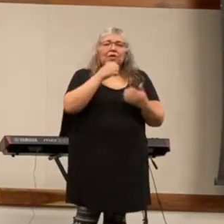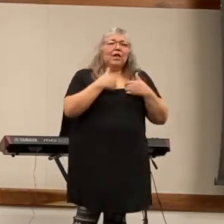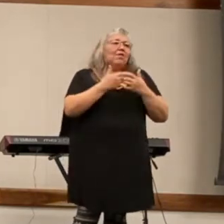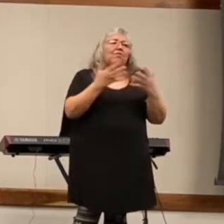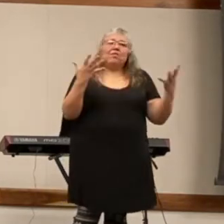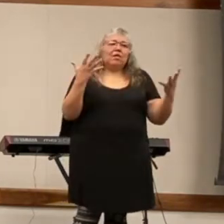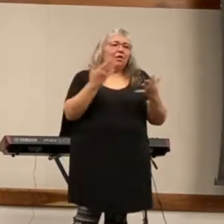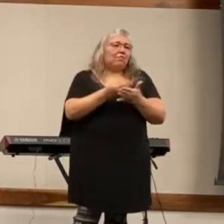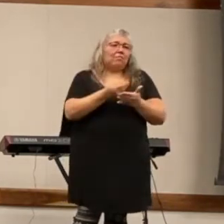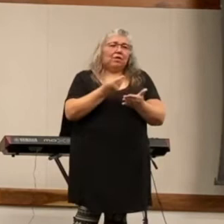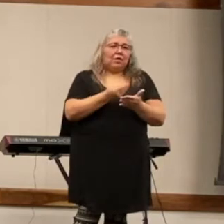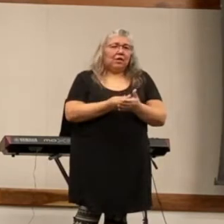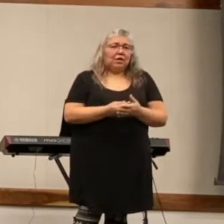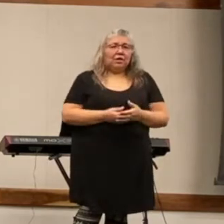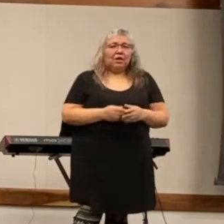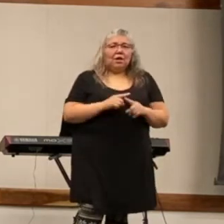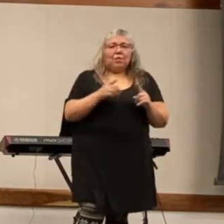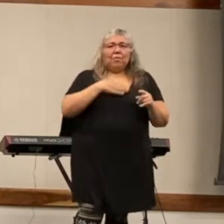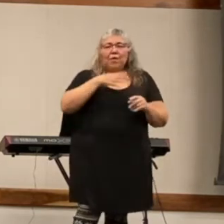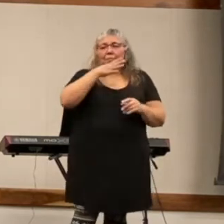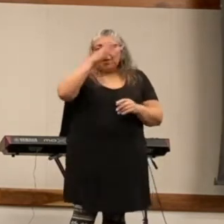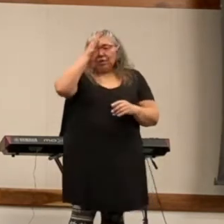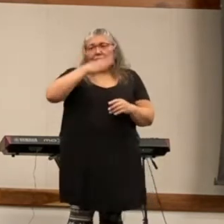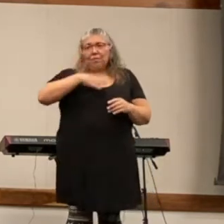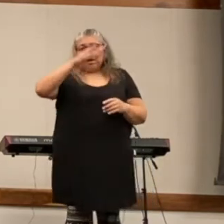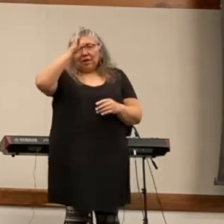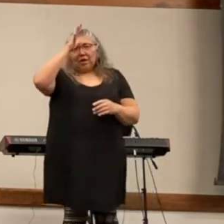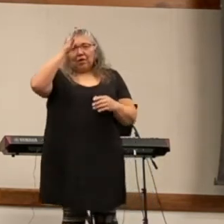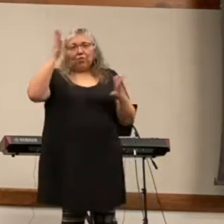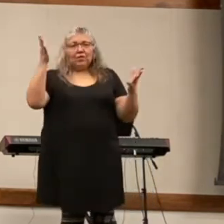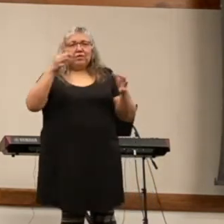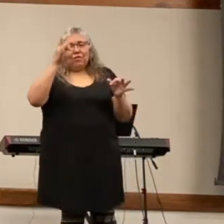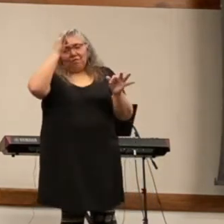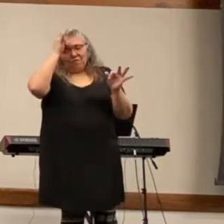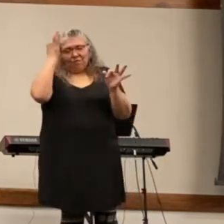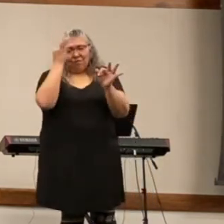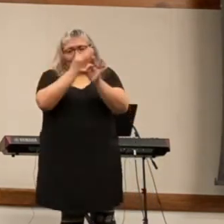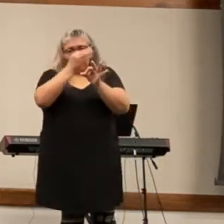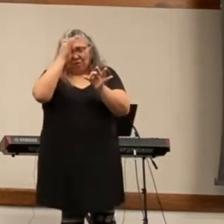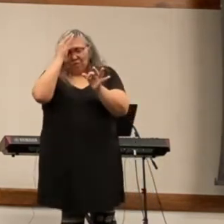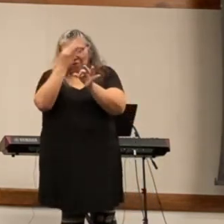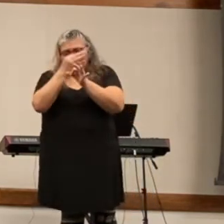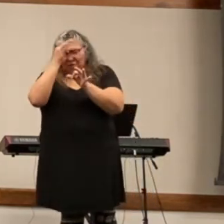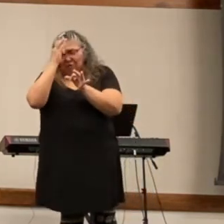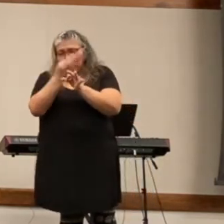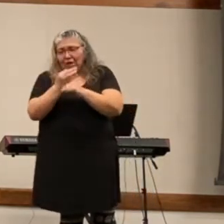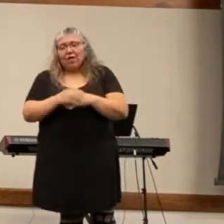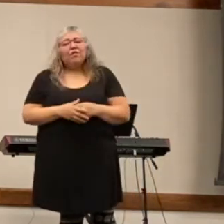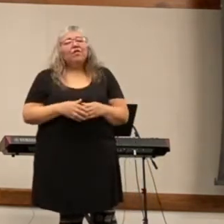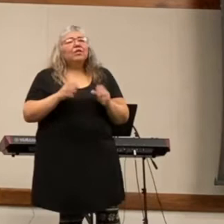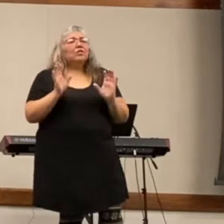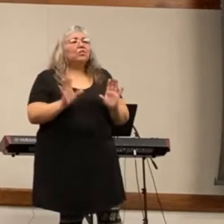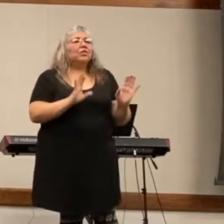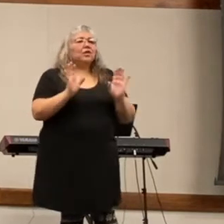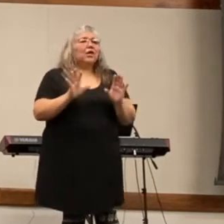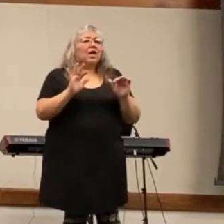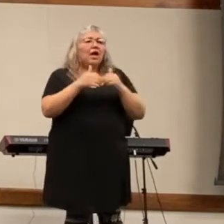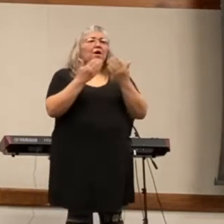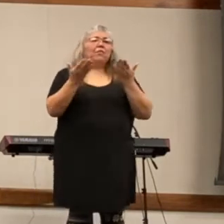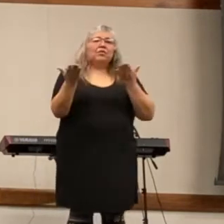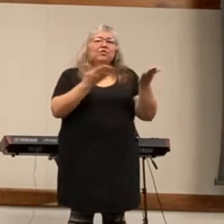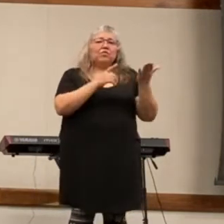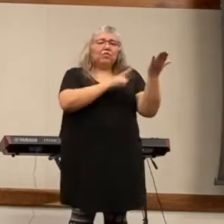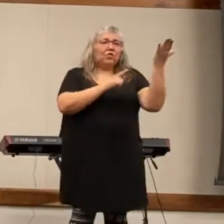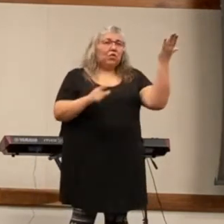money. But my parents, my dad was very faithful. My dad was very faithful with what he did, how he served the